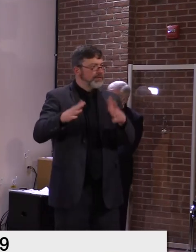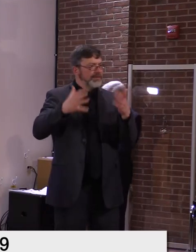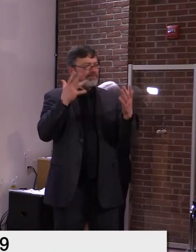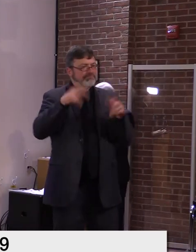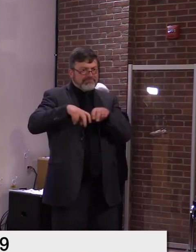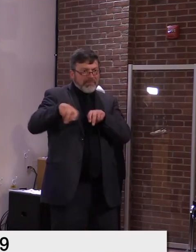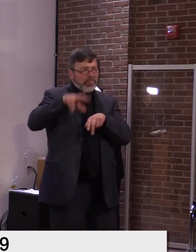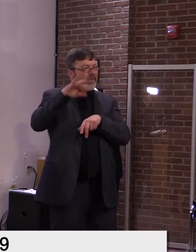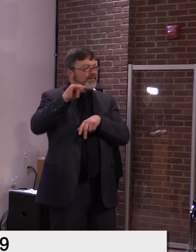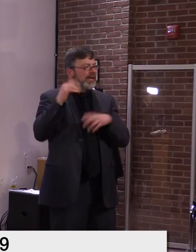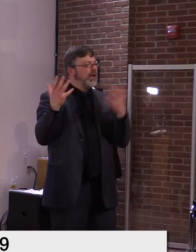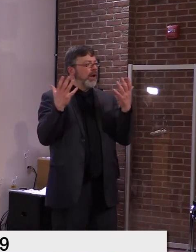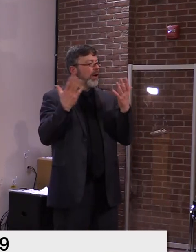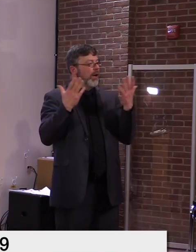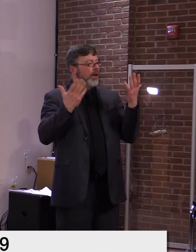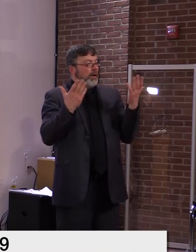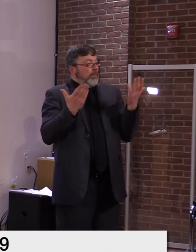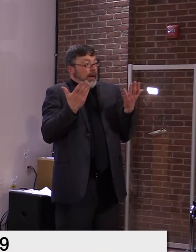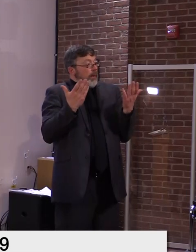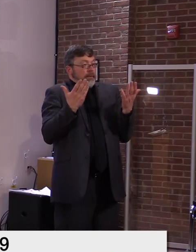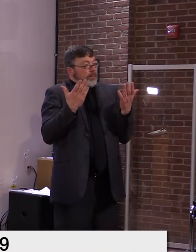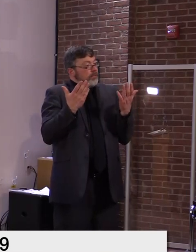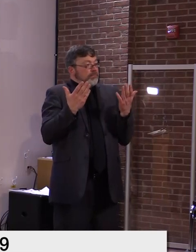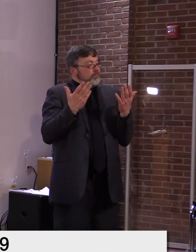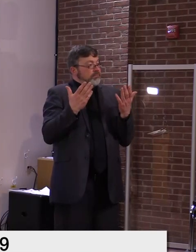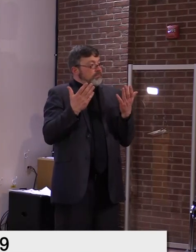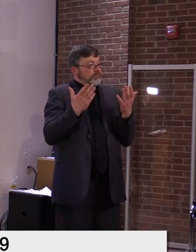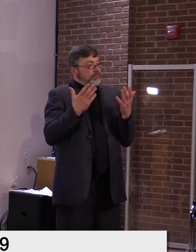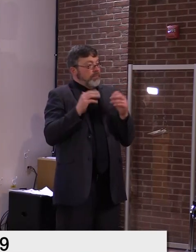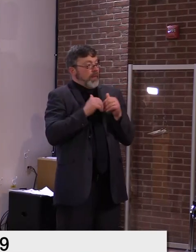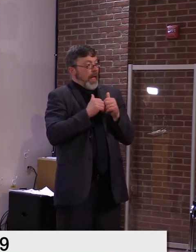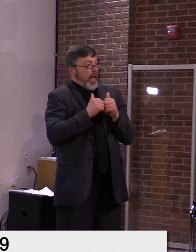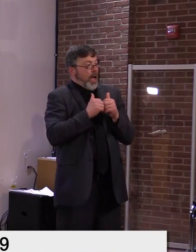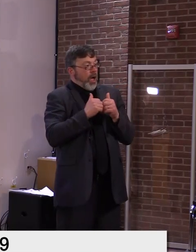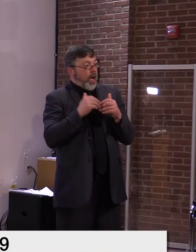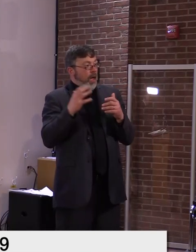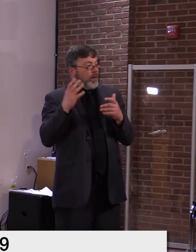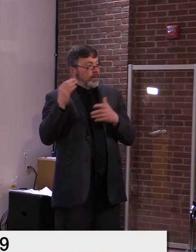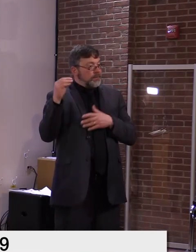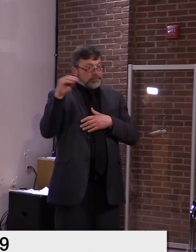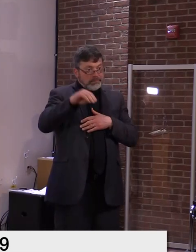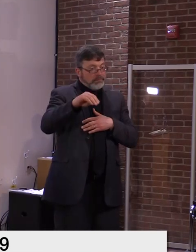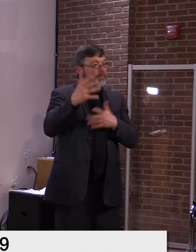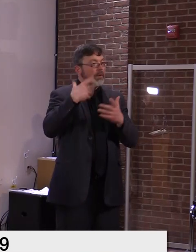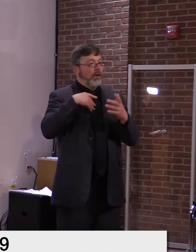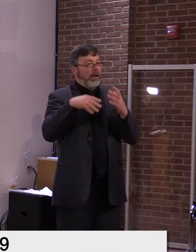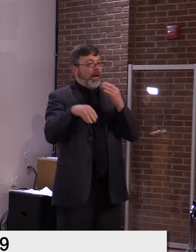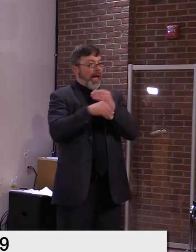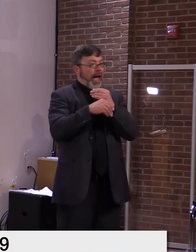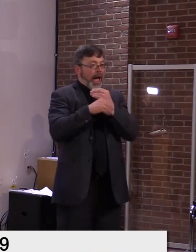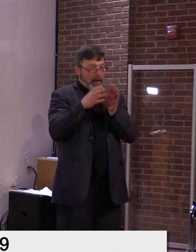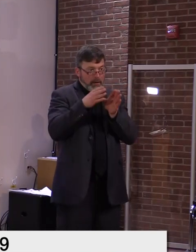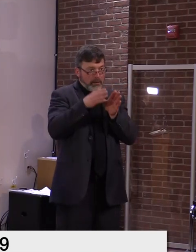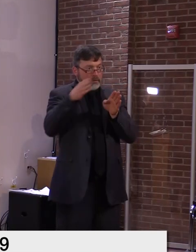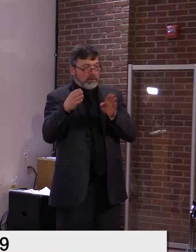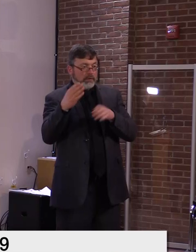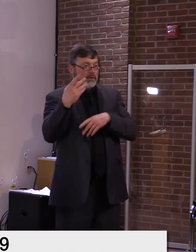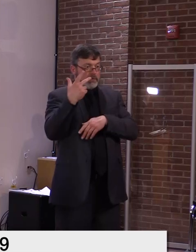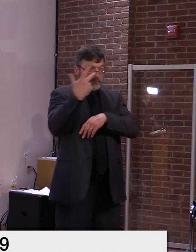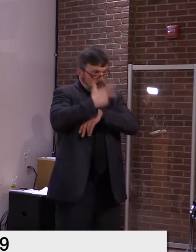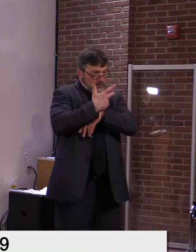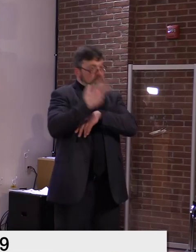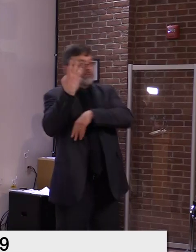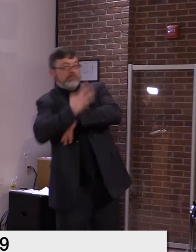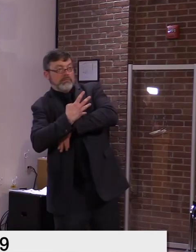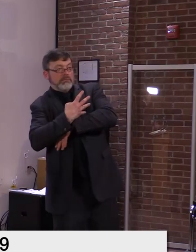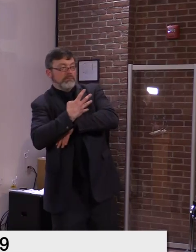way to bring kids back into school, because even if it's just for a short period of time, and when I say that,